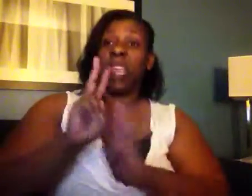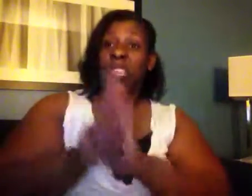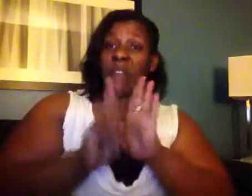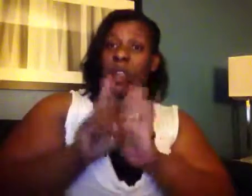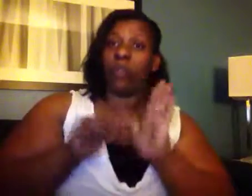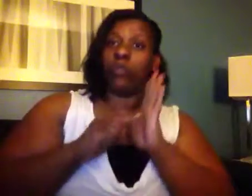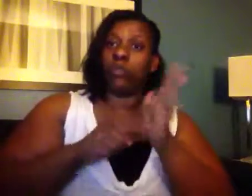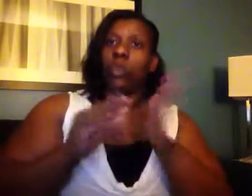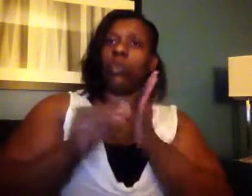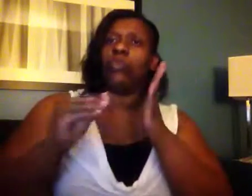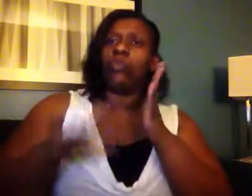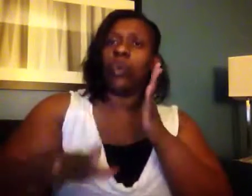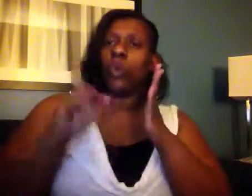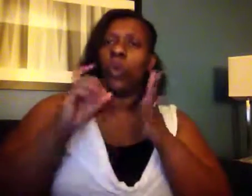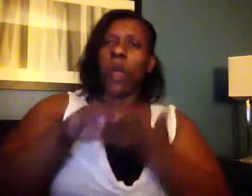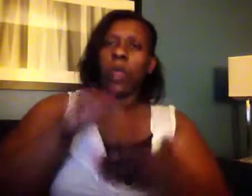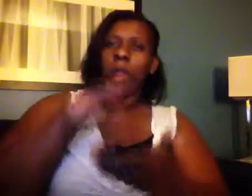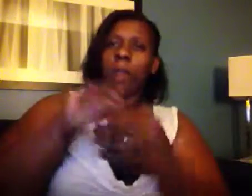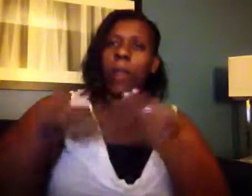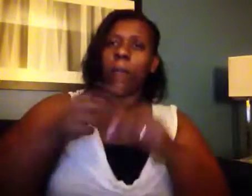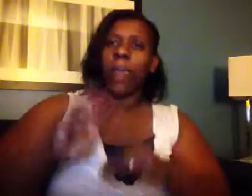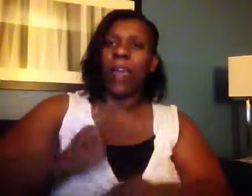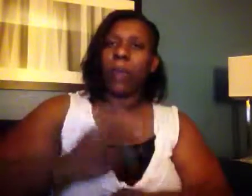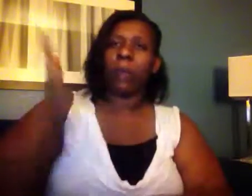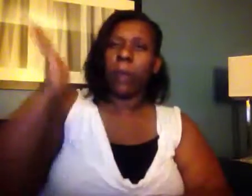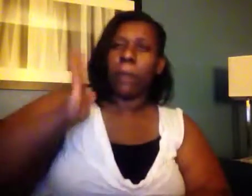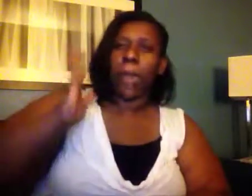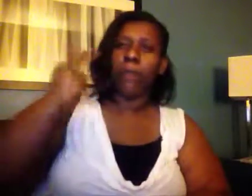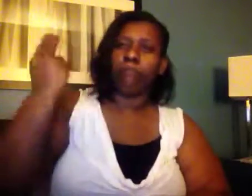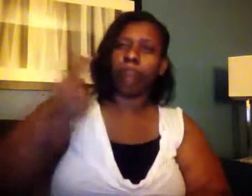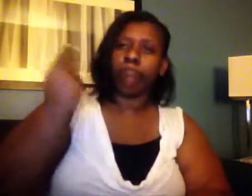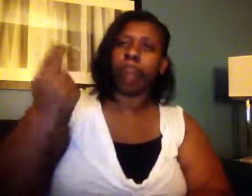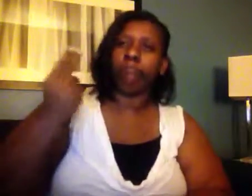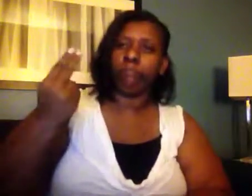isn't just your life. This affects Junior, too. Okay? Think about it. As a